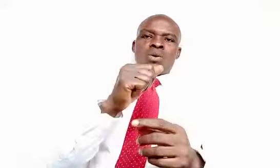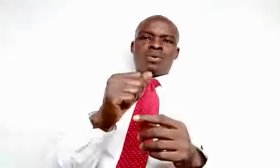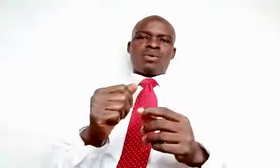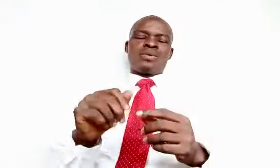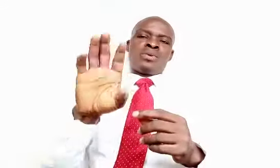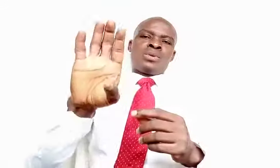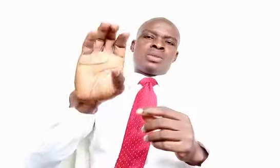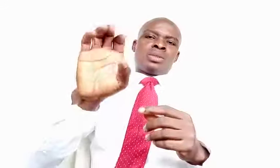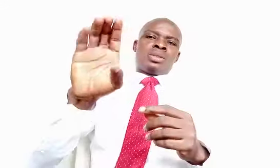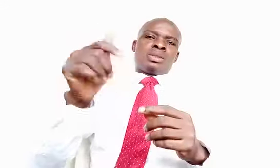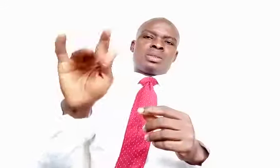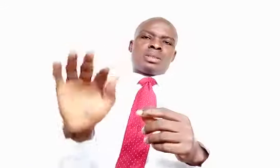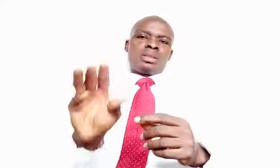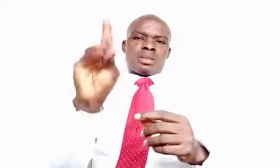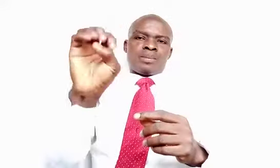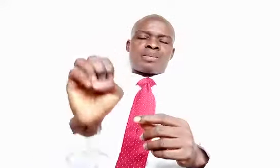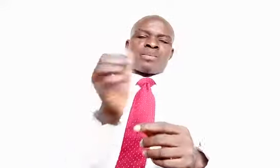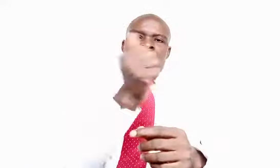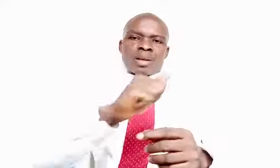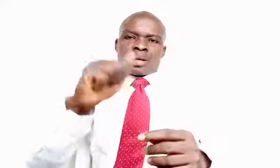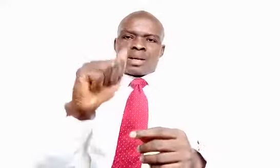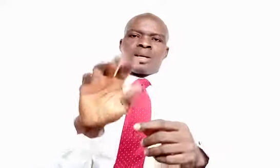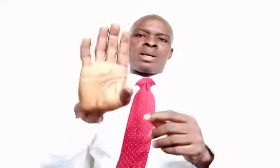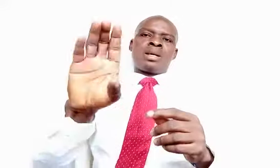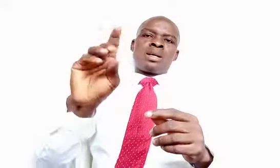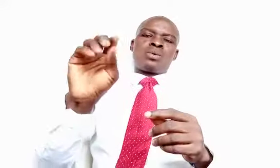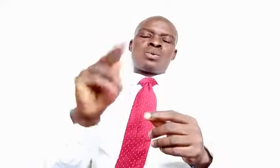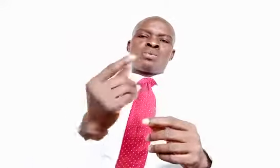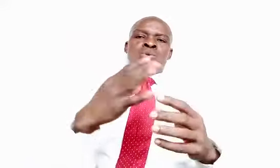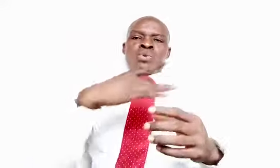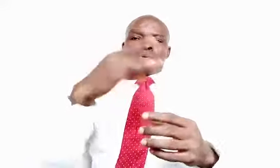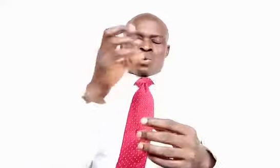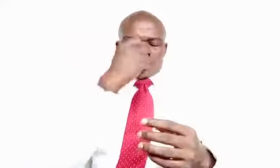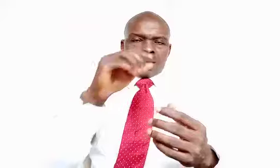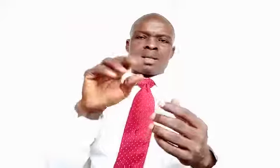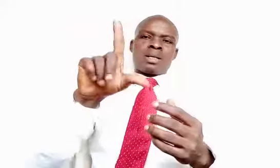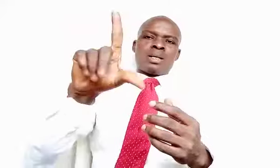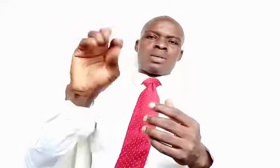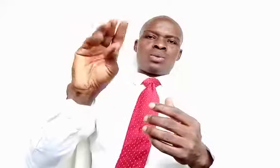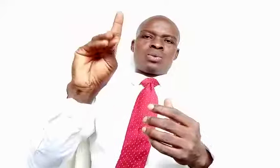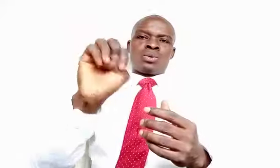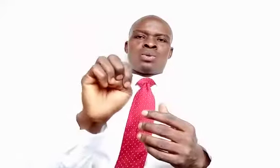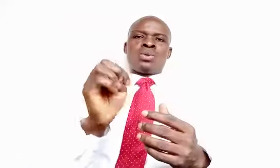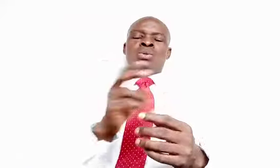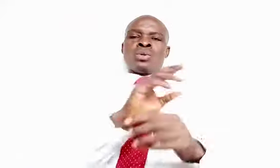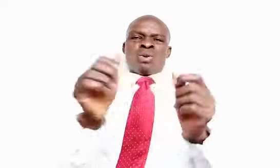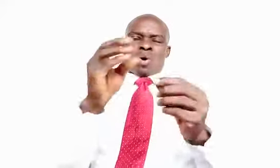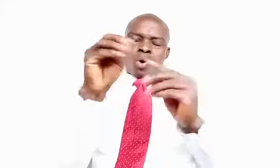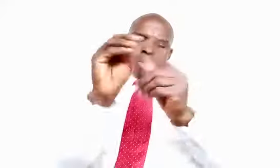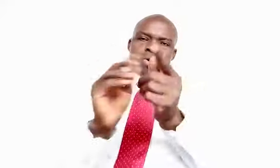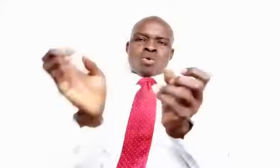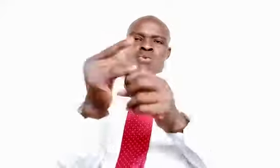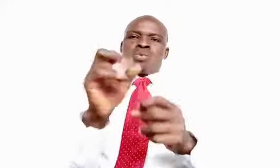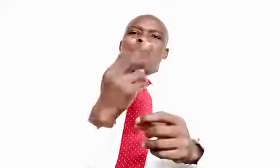cylinder. A cube looks like Ludo dice or cube of sugar. The shape of a